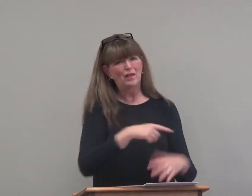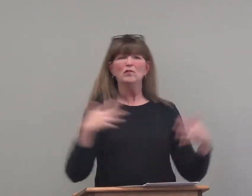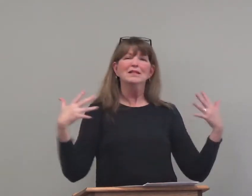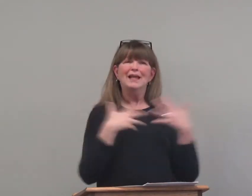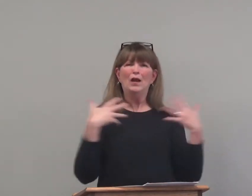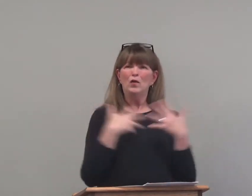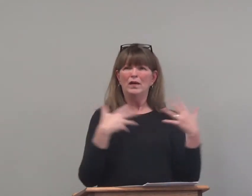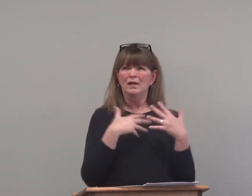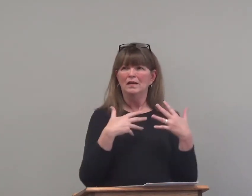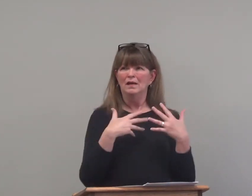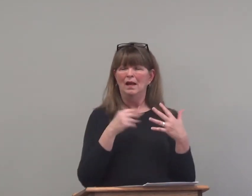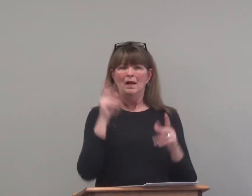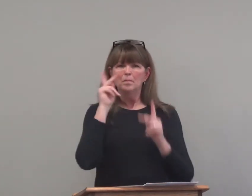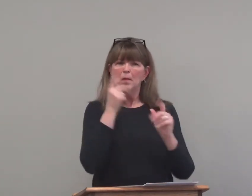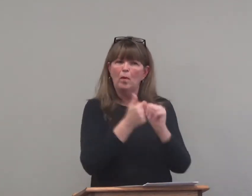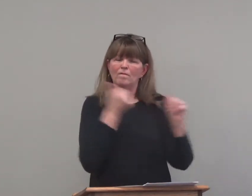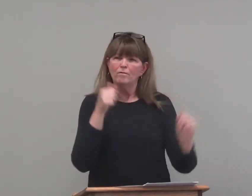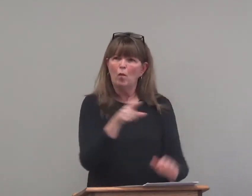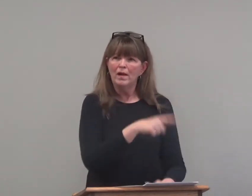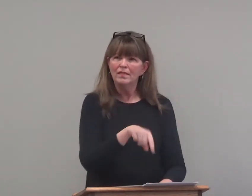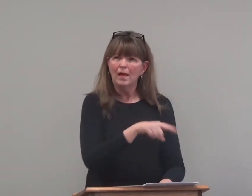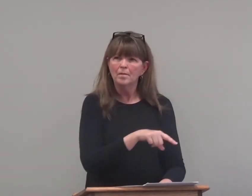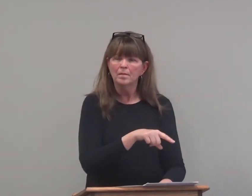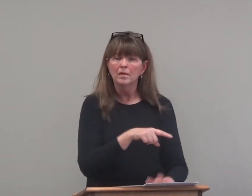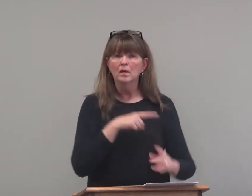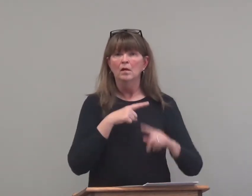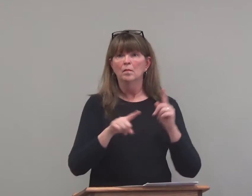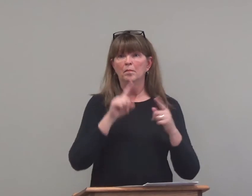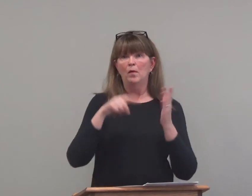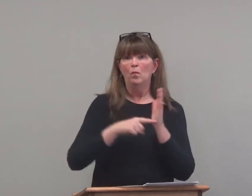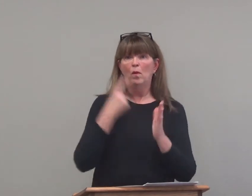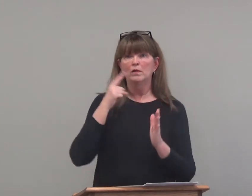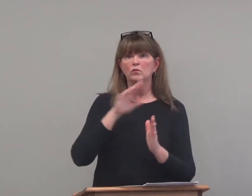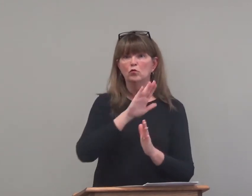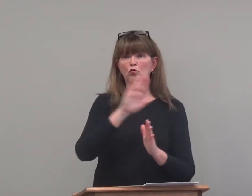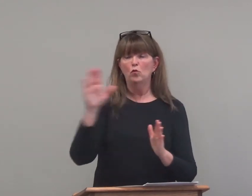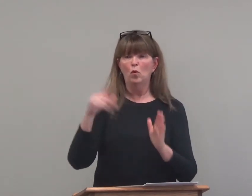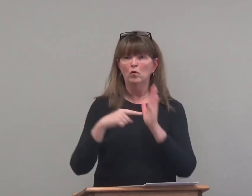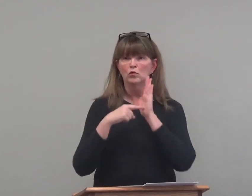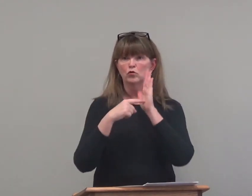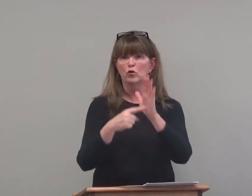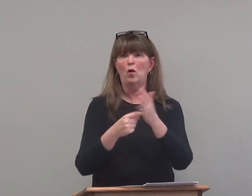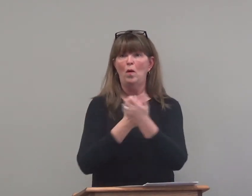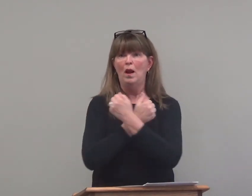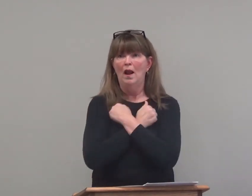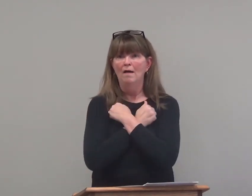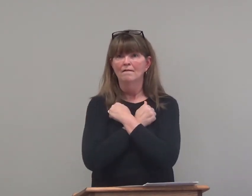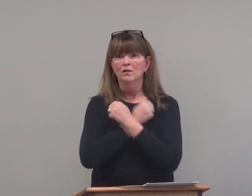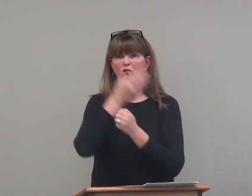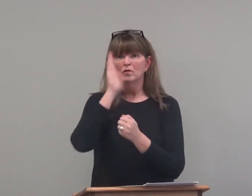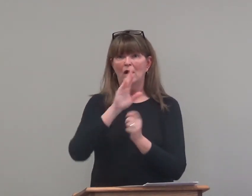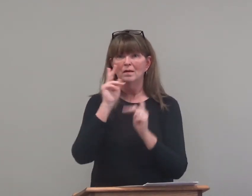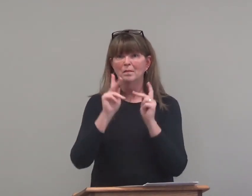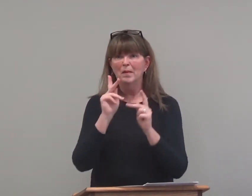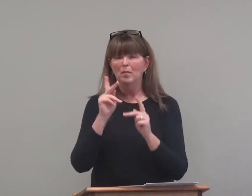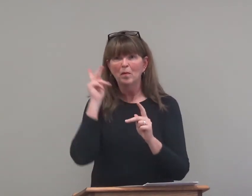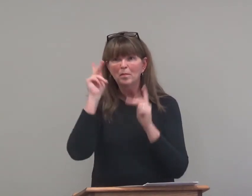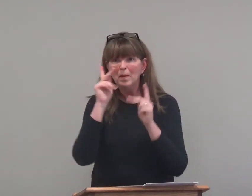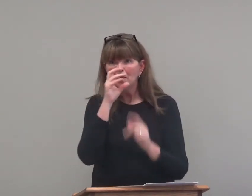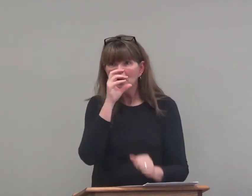dim. And they become fearful and they scare other people away from them. However, when you